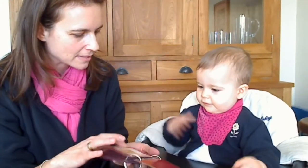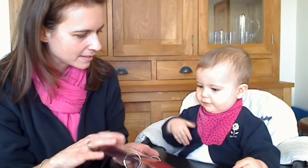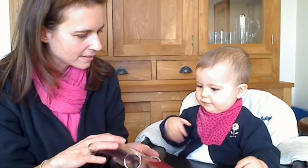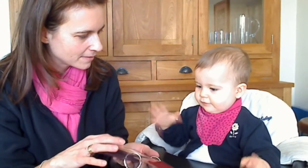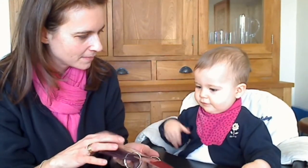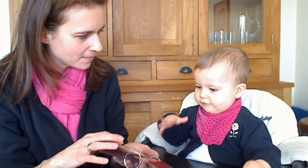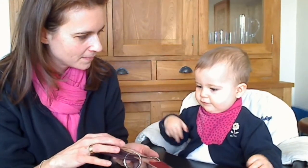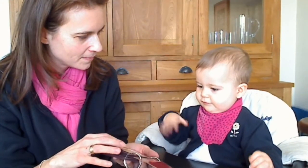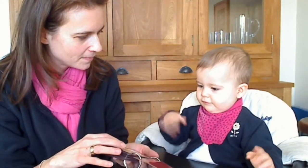Kind?